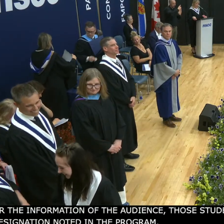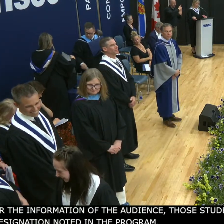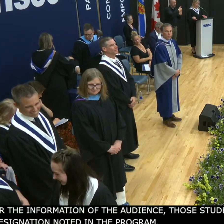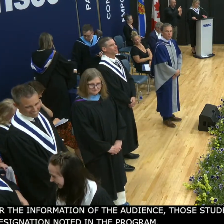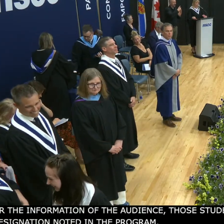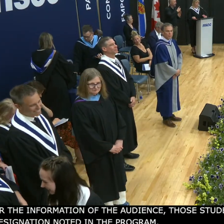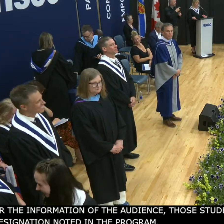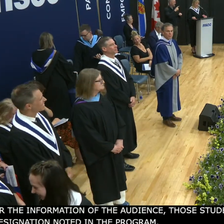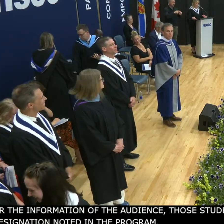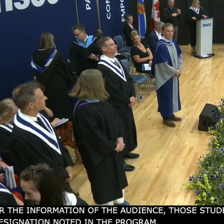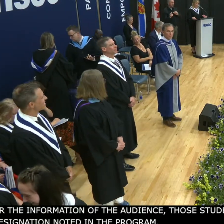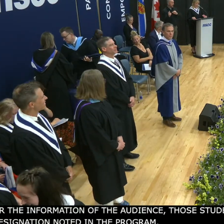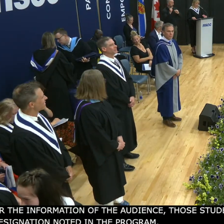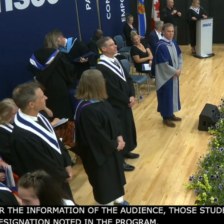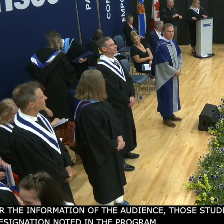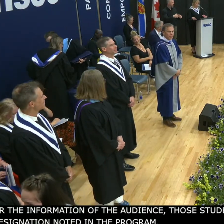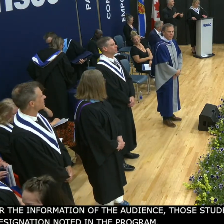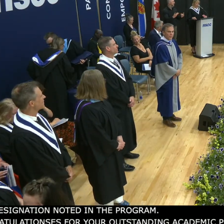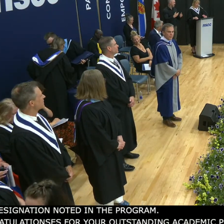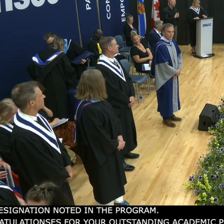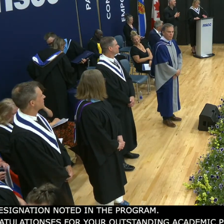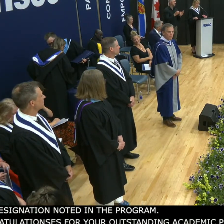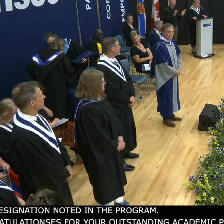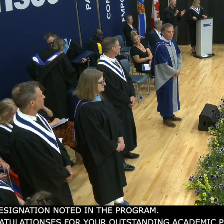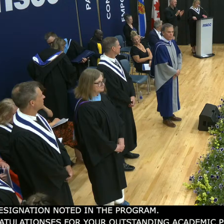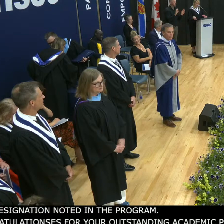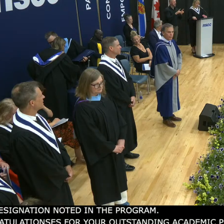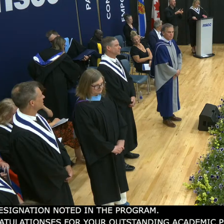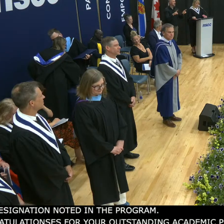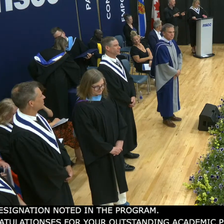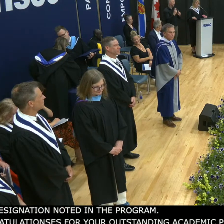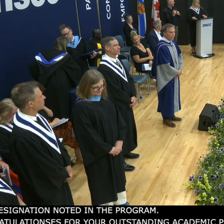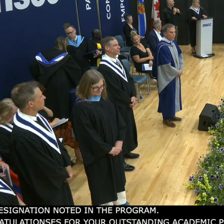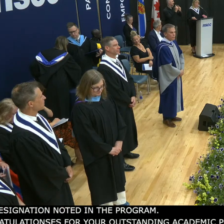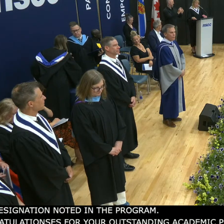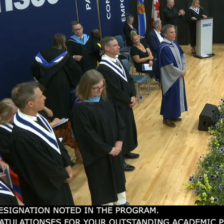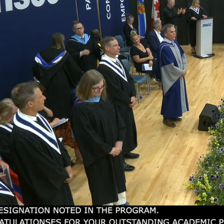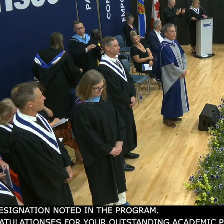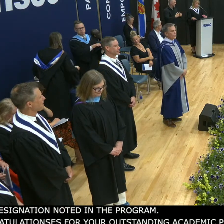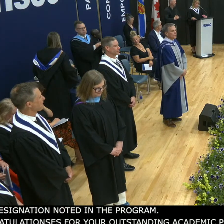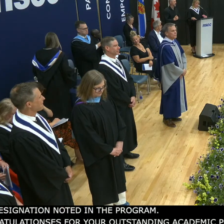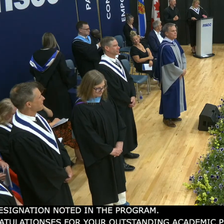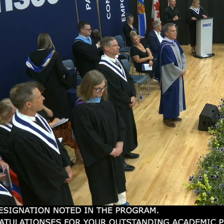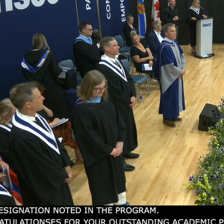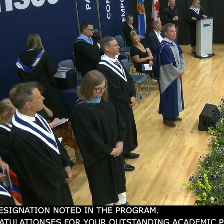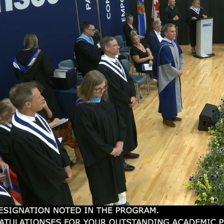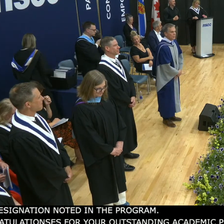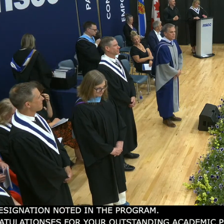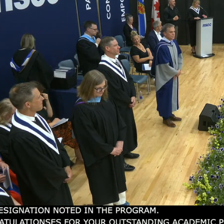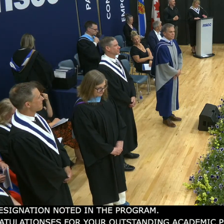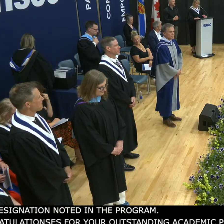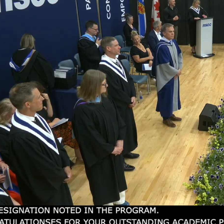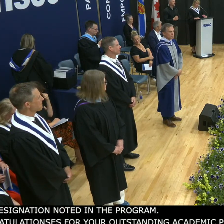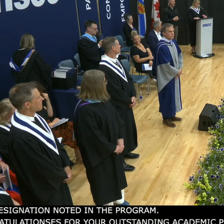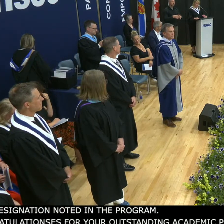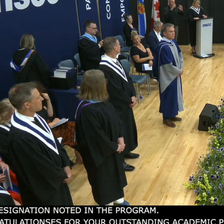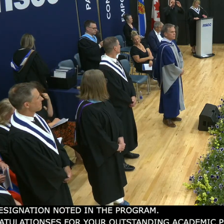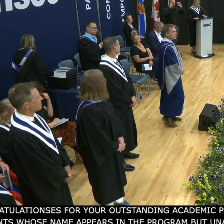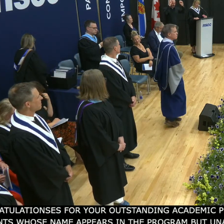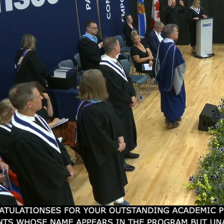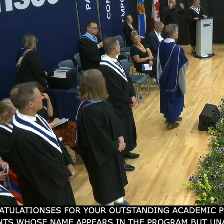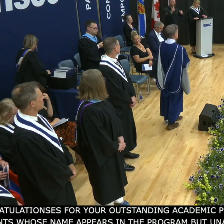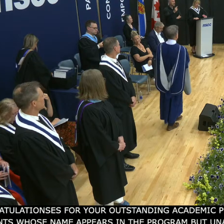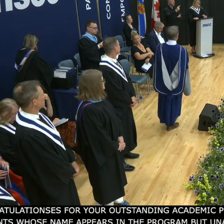but who are unable to be with us today are automatically admitted to their respective certificates or diplomas. Mr. President,